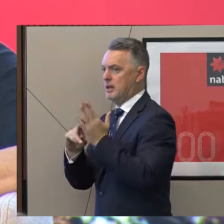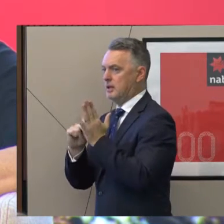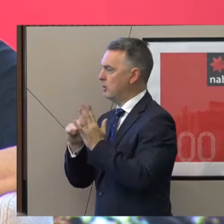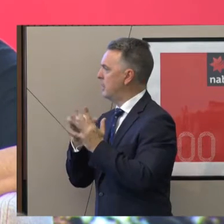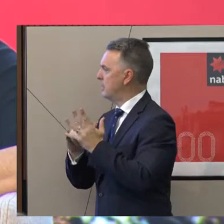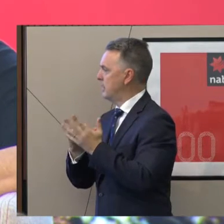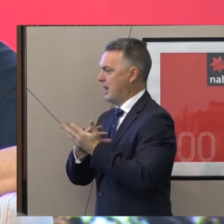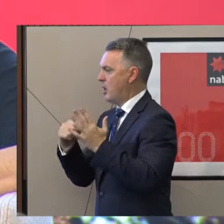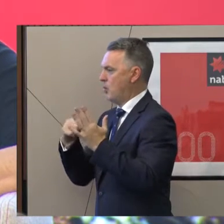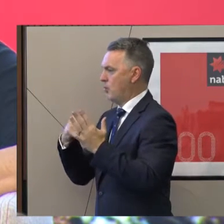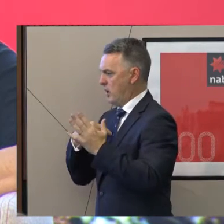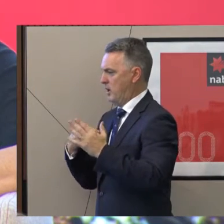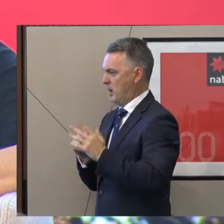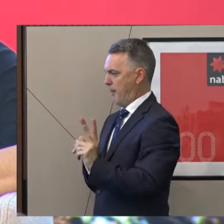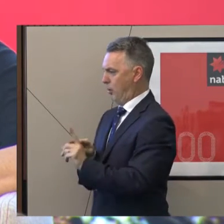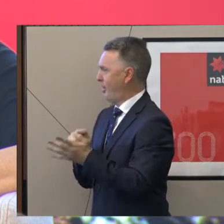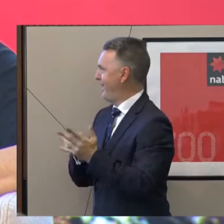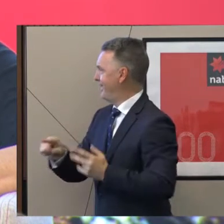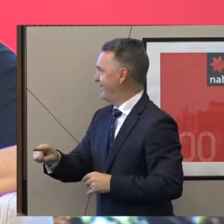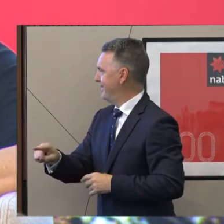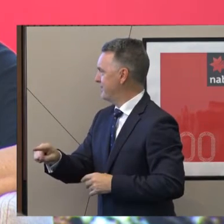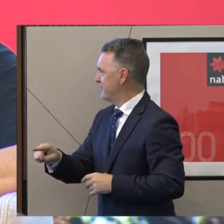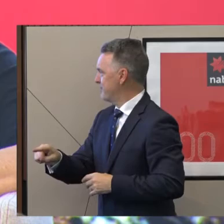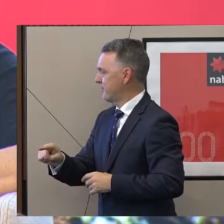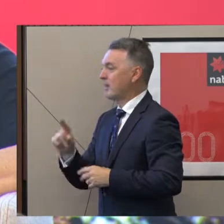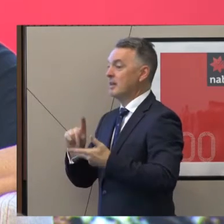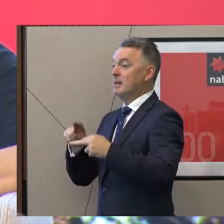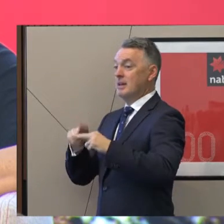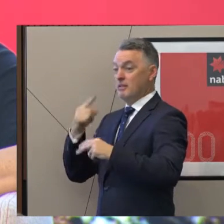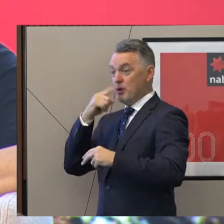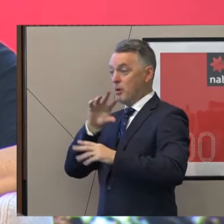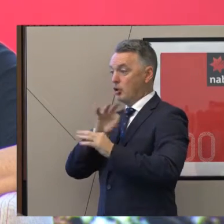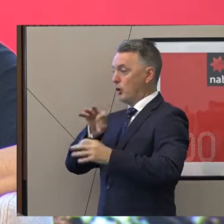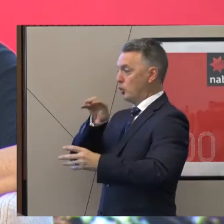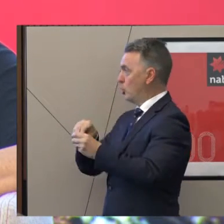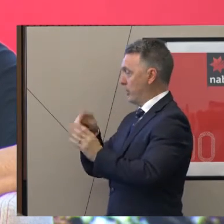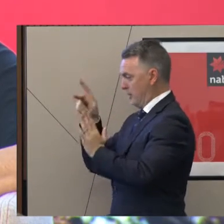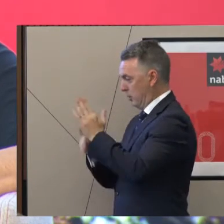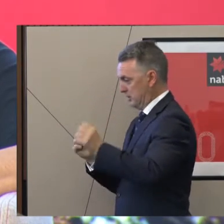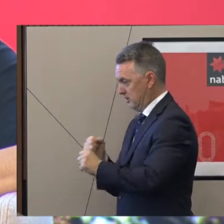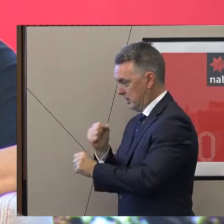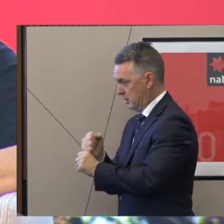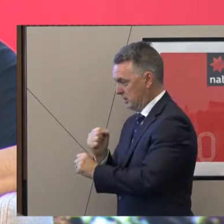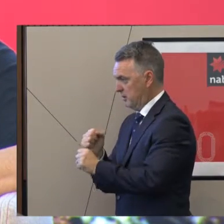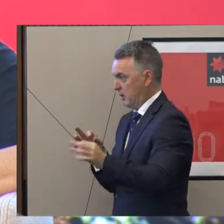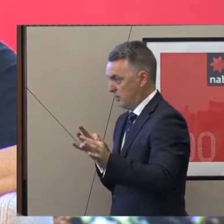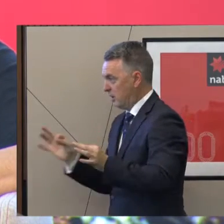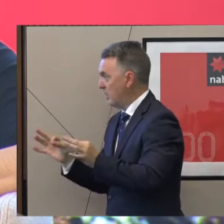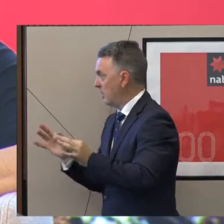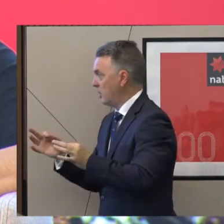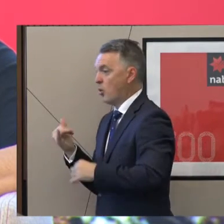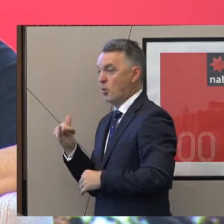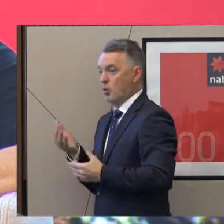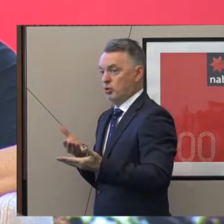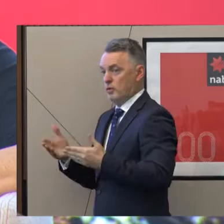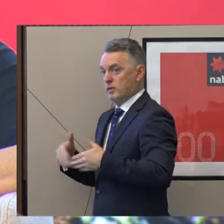moment. Women with disabilities aren't being included in the policy making, in the planning, and in the service